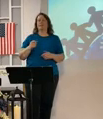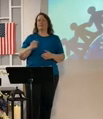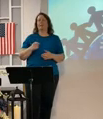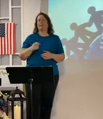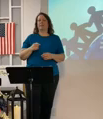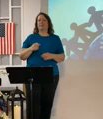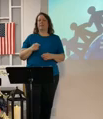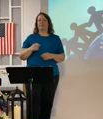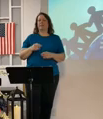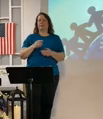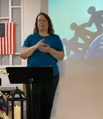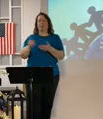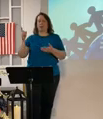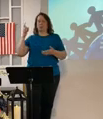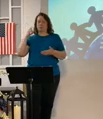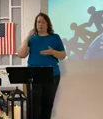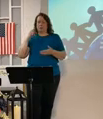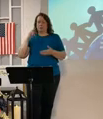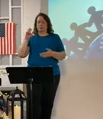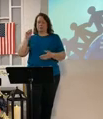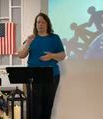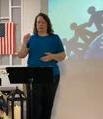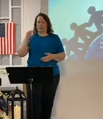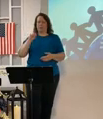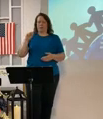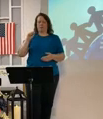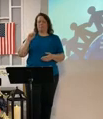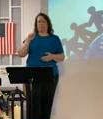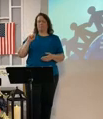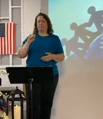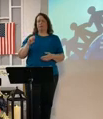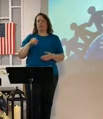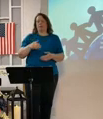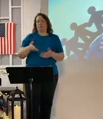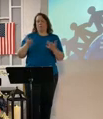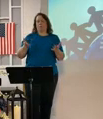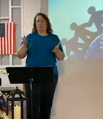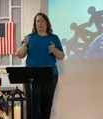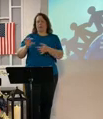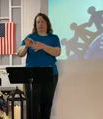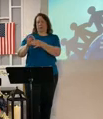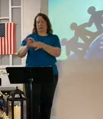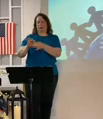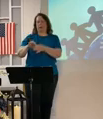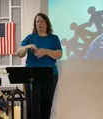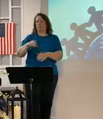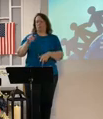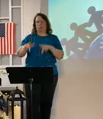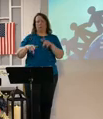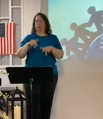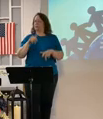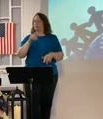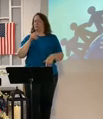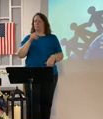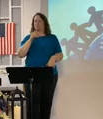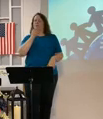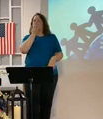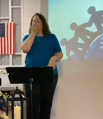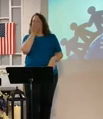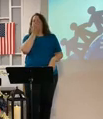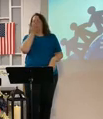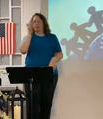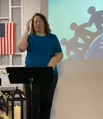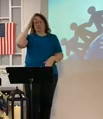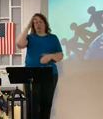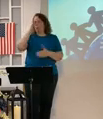actually last week, Saturday. It says, one effective tool for connecting with non-believers in the Czech Republic is English,